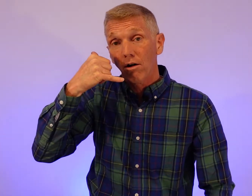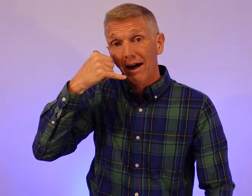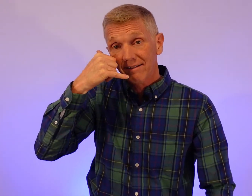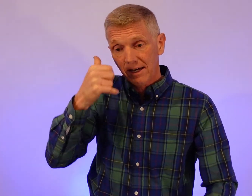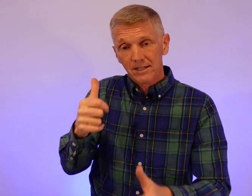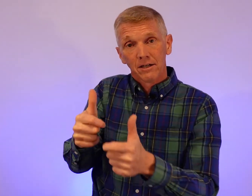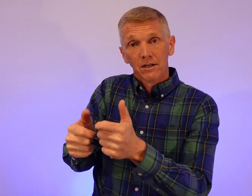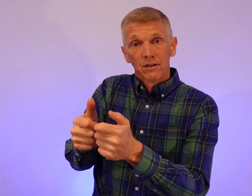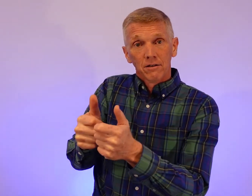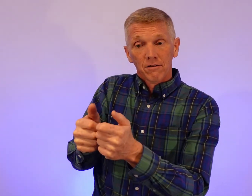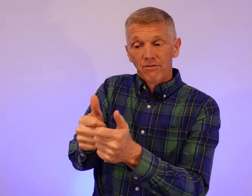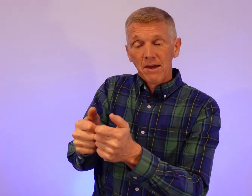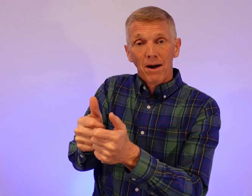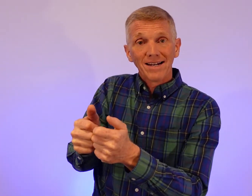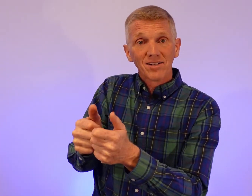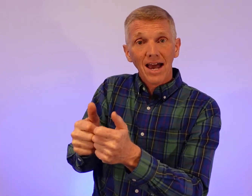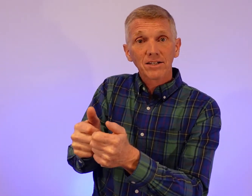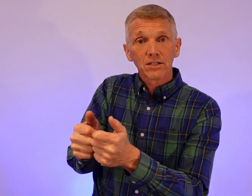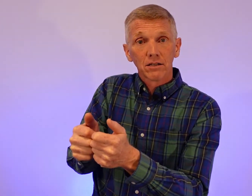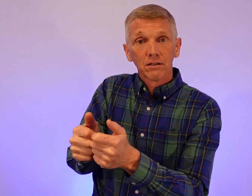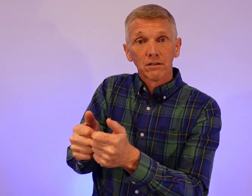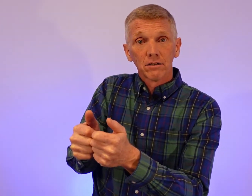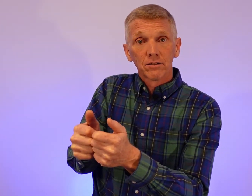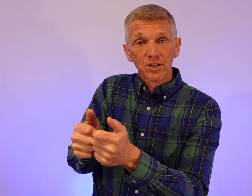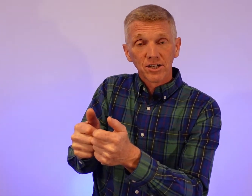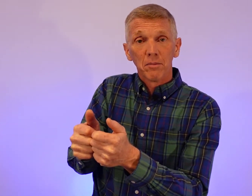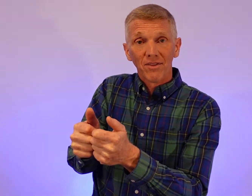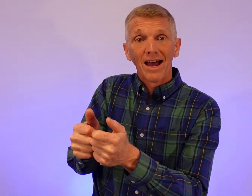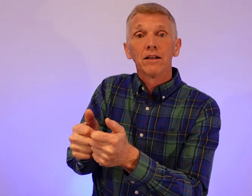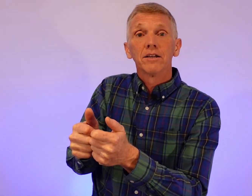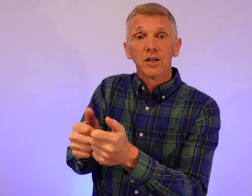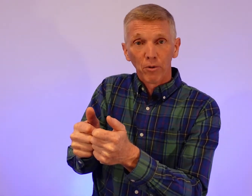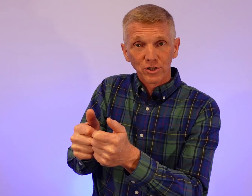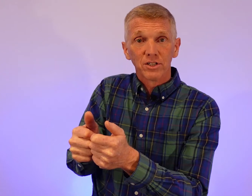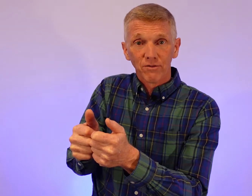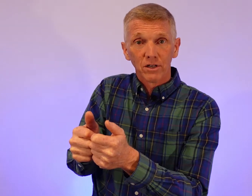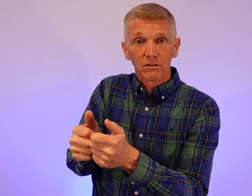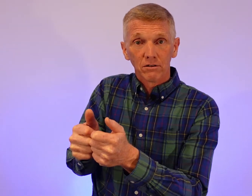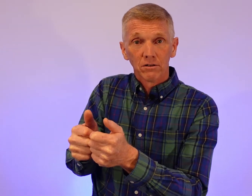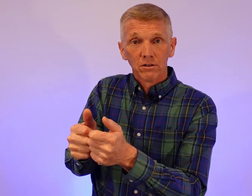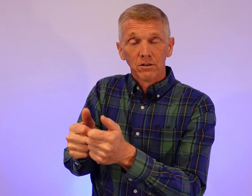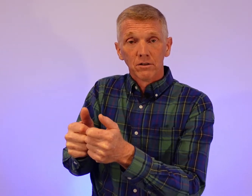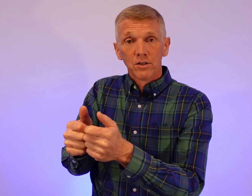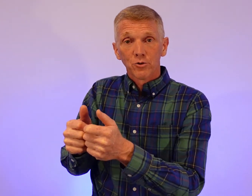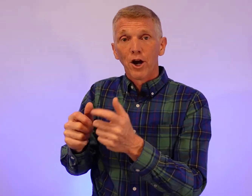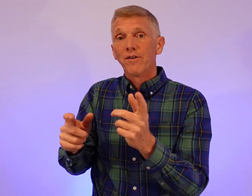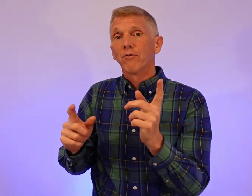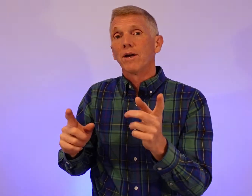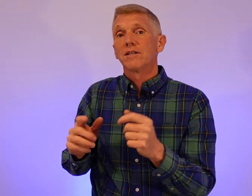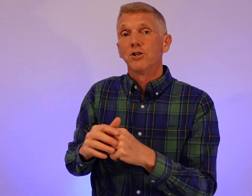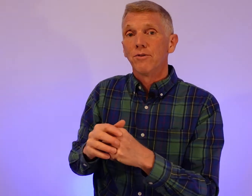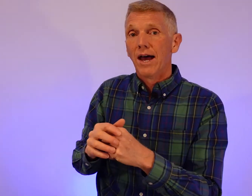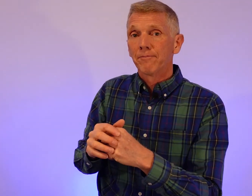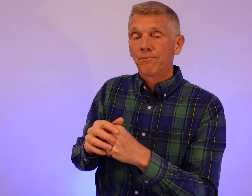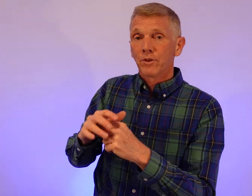like this, they might text to summon that emergency vehicle. So here are the different ways to do that. You